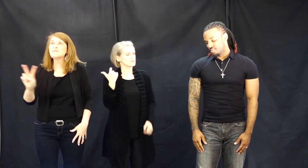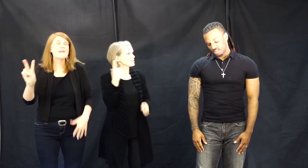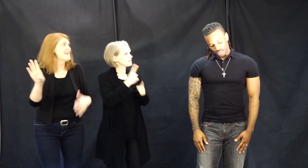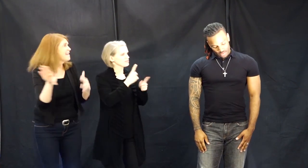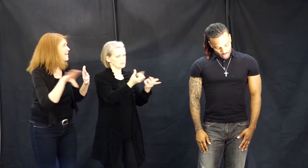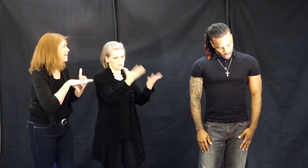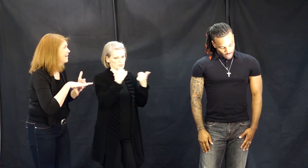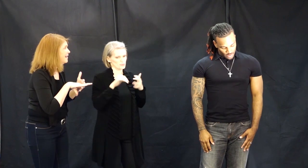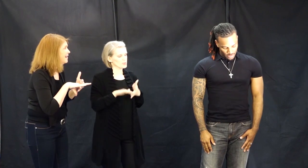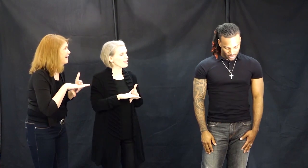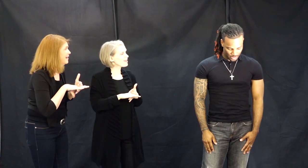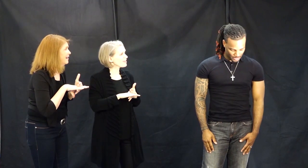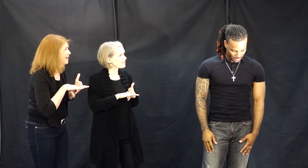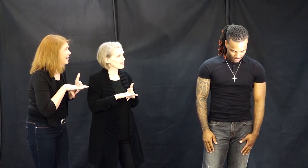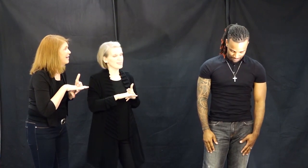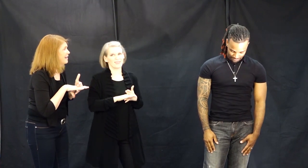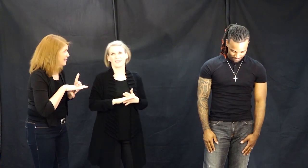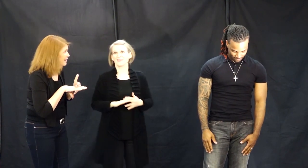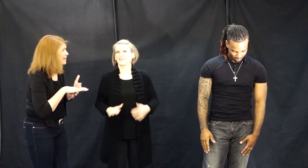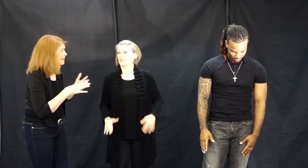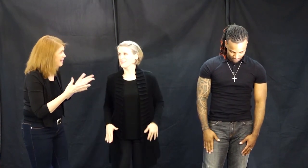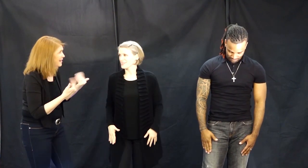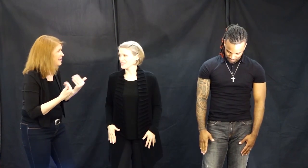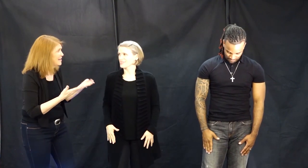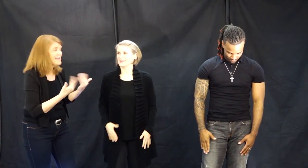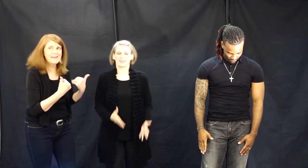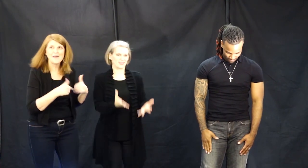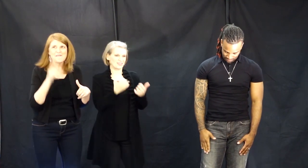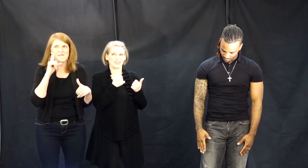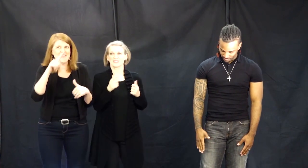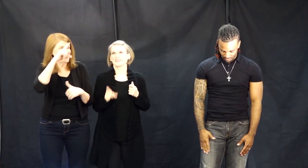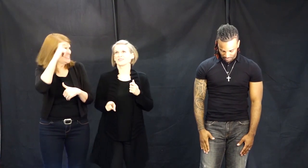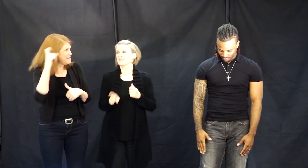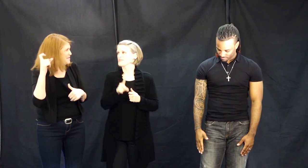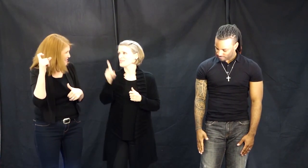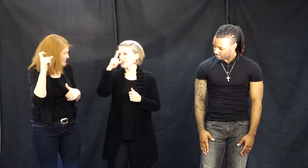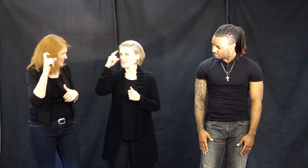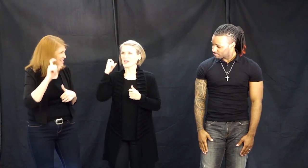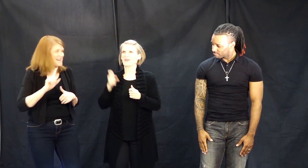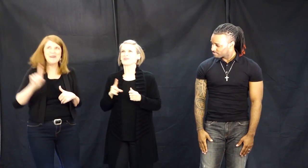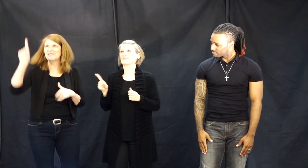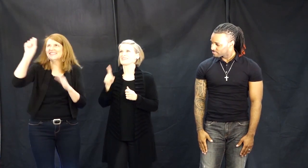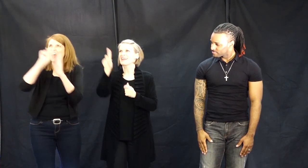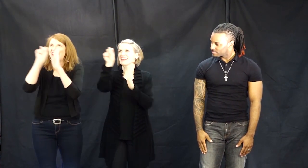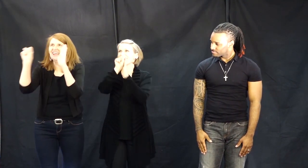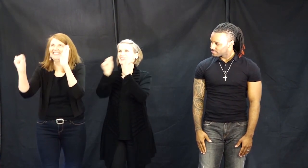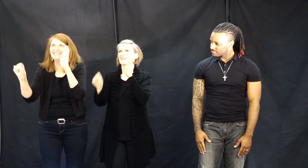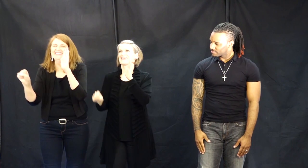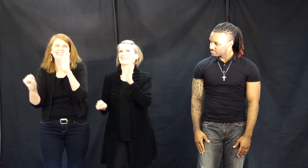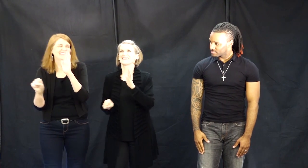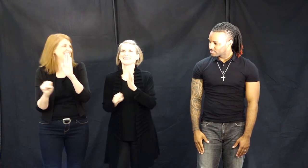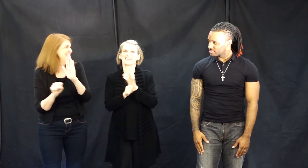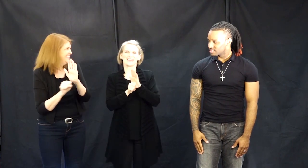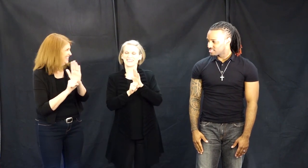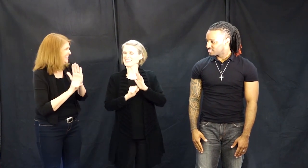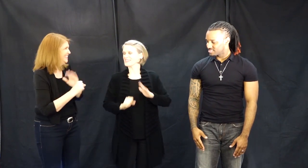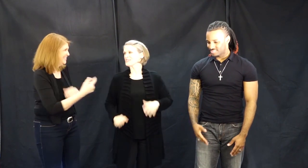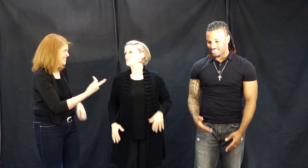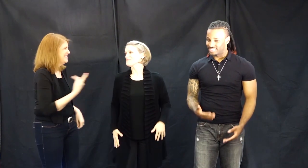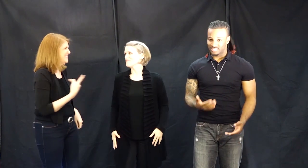break and get away. Run away with us for the summer, let's go upstate. Where we can stay. We